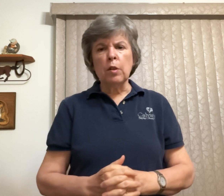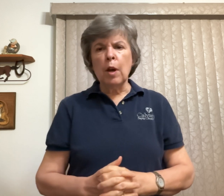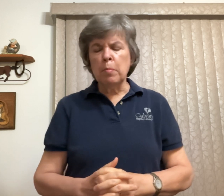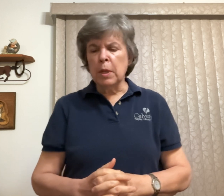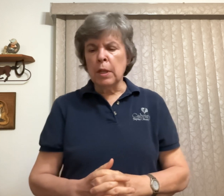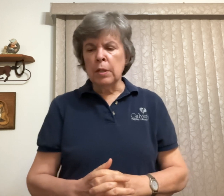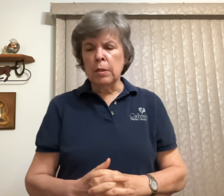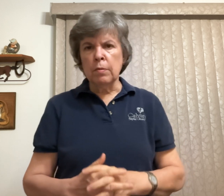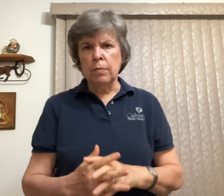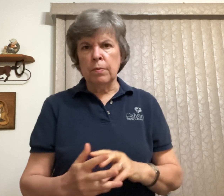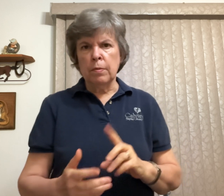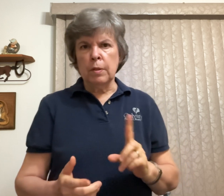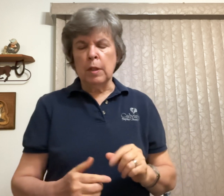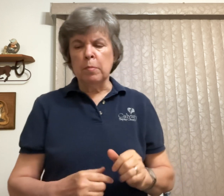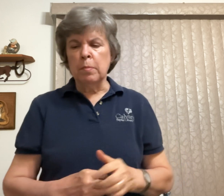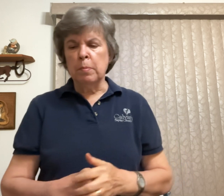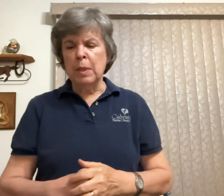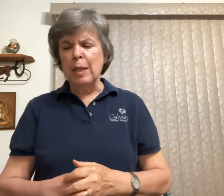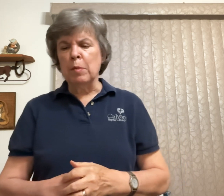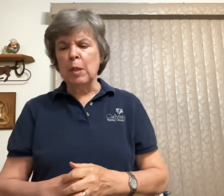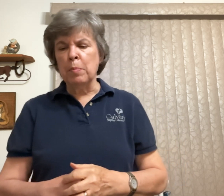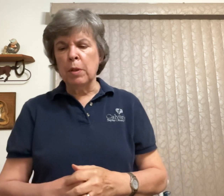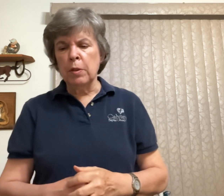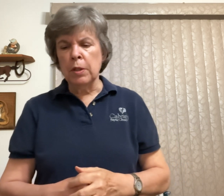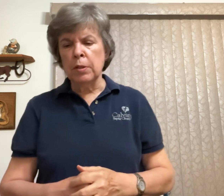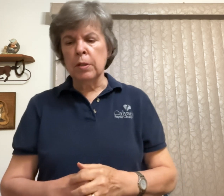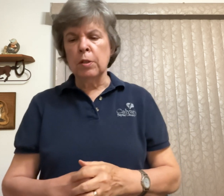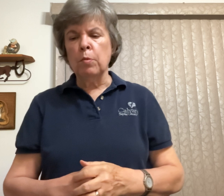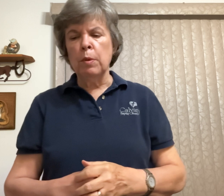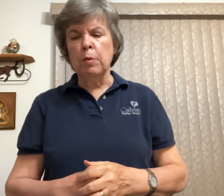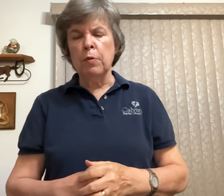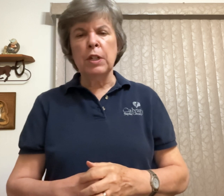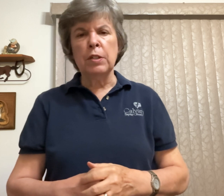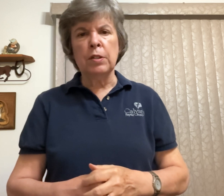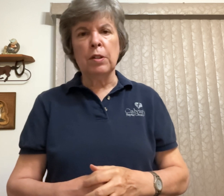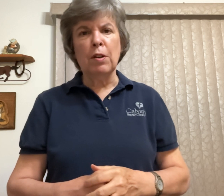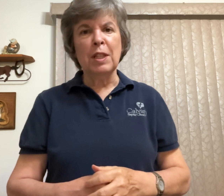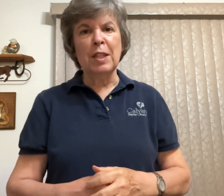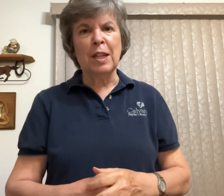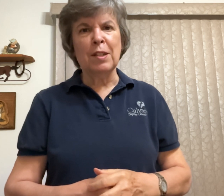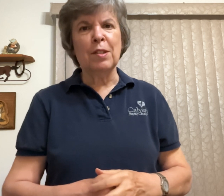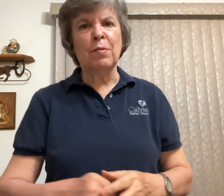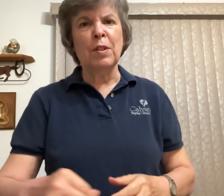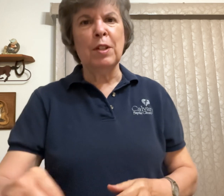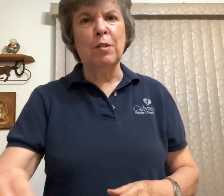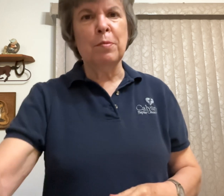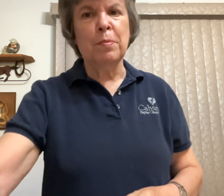stop because of being able to upload this, so we will finish the song in the next video.